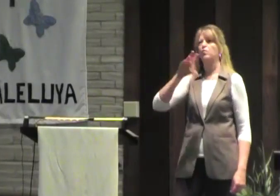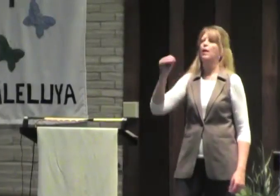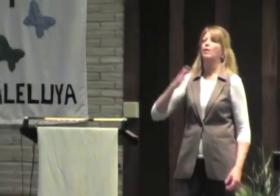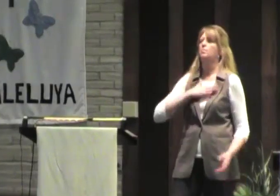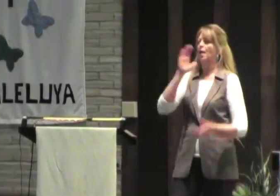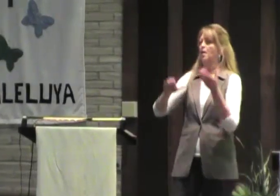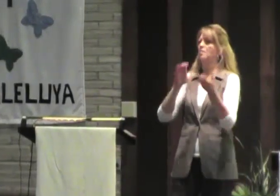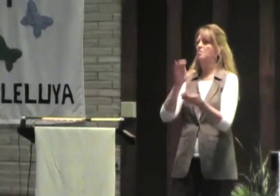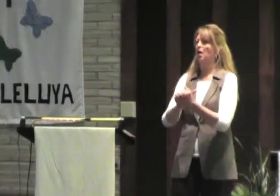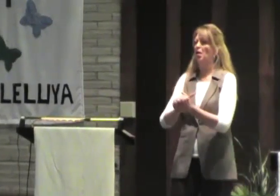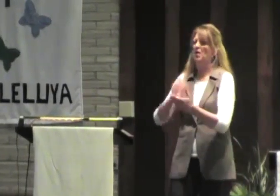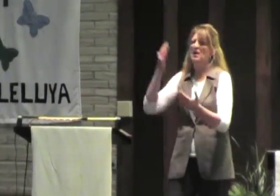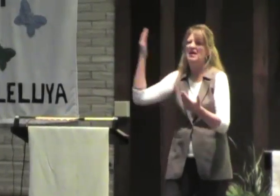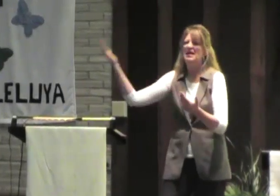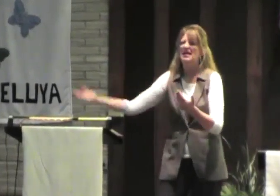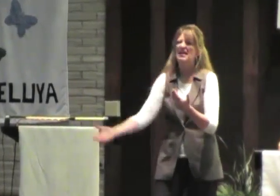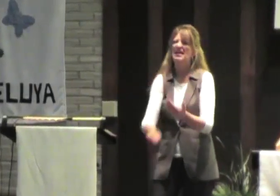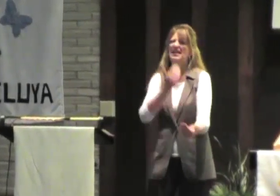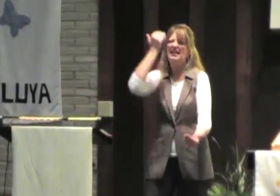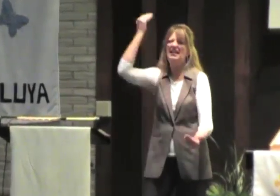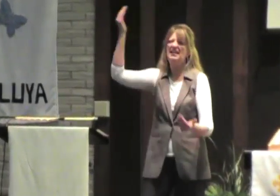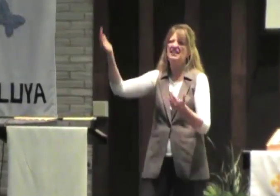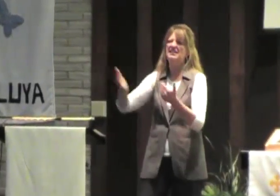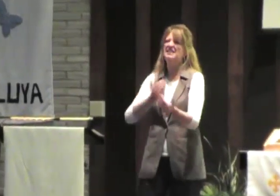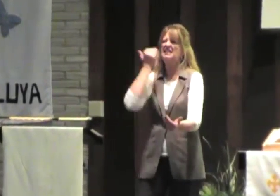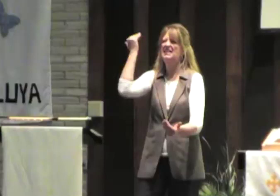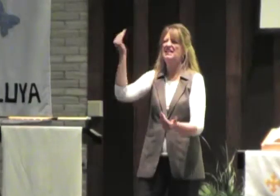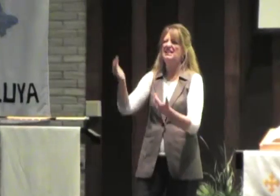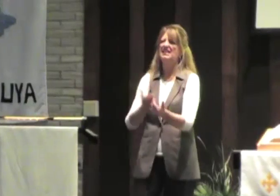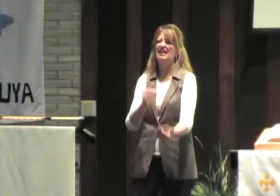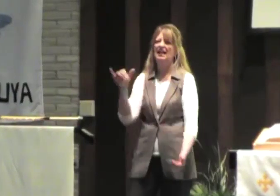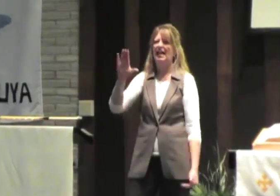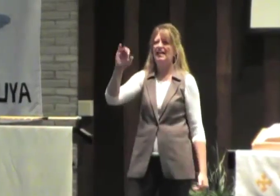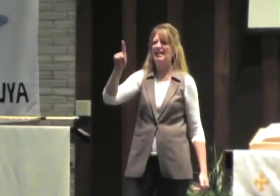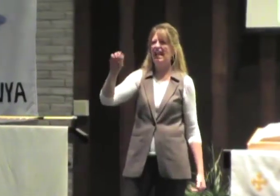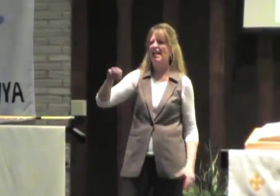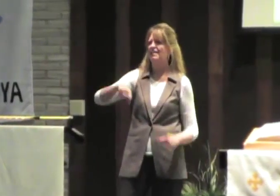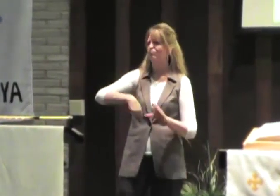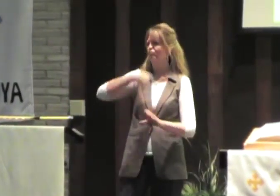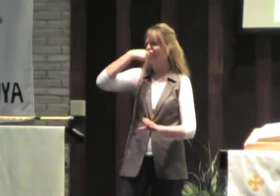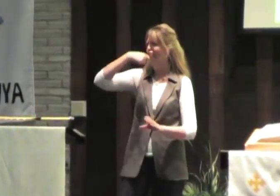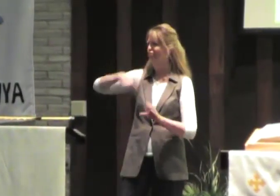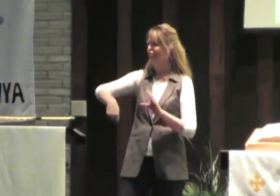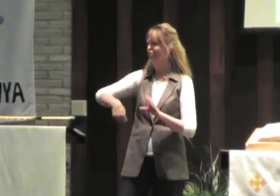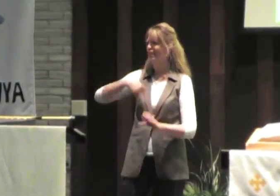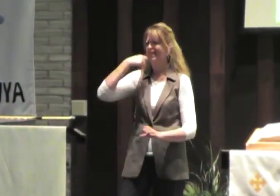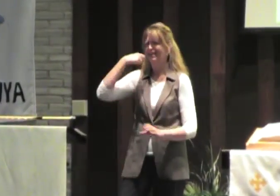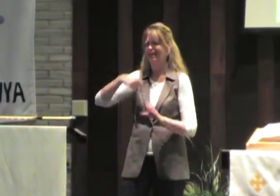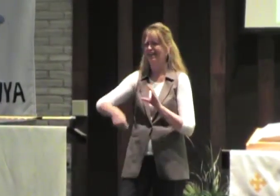You think I'm a pastor and my marriage is easy, like cake?